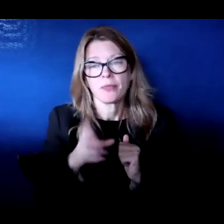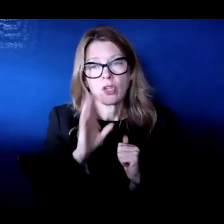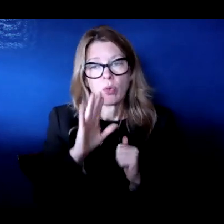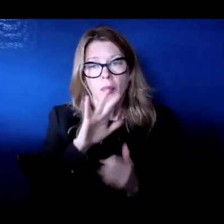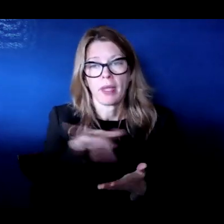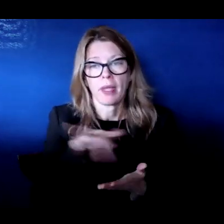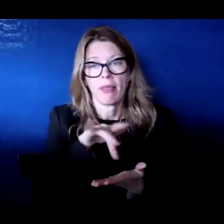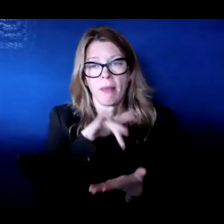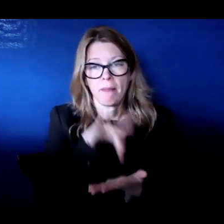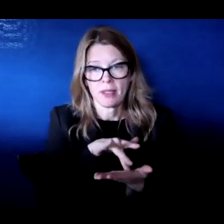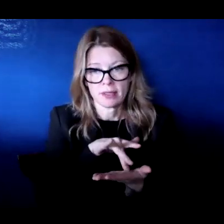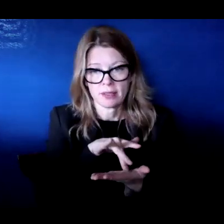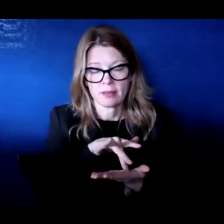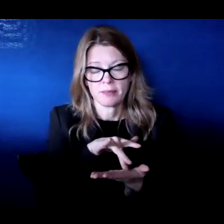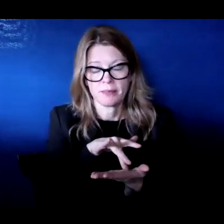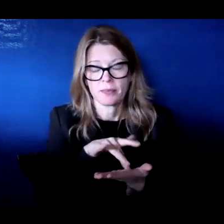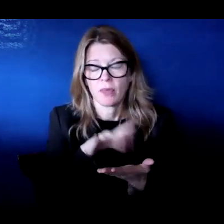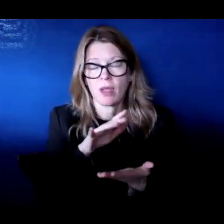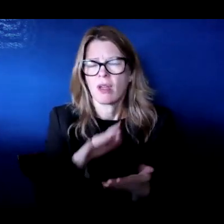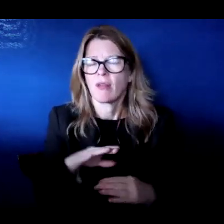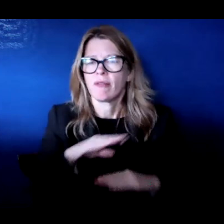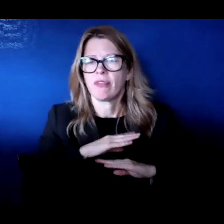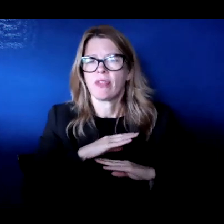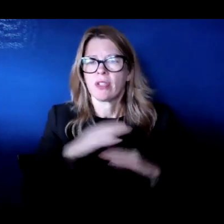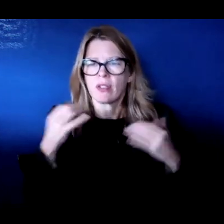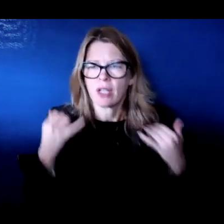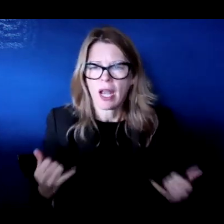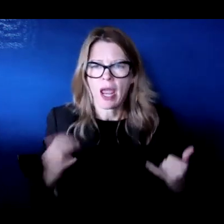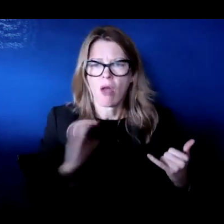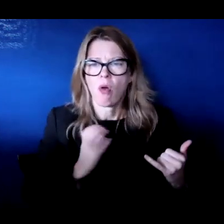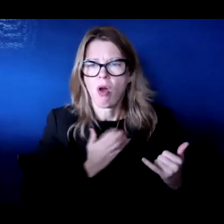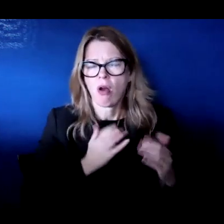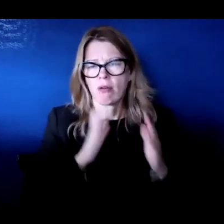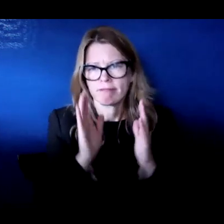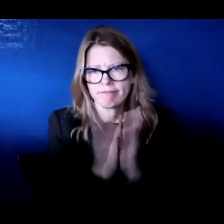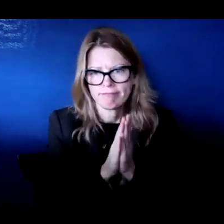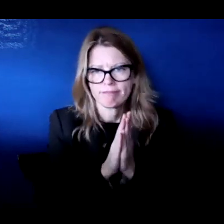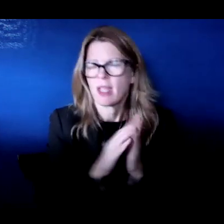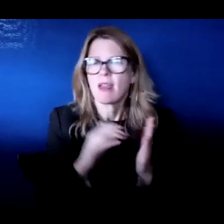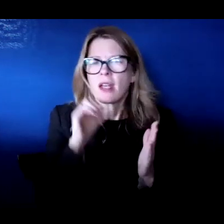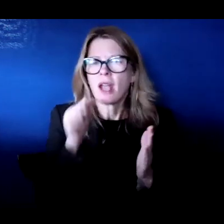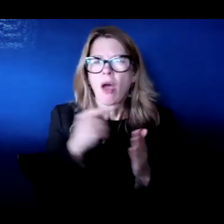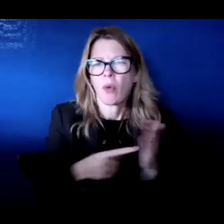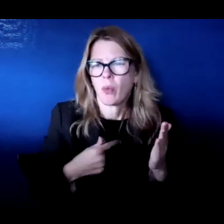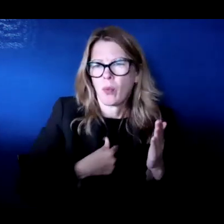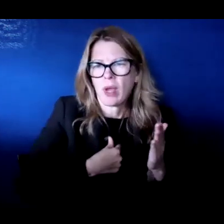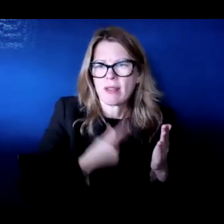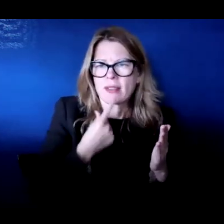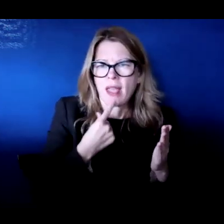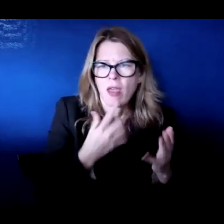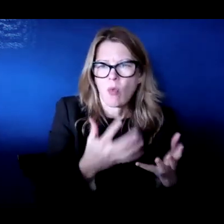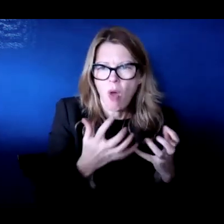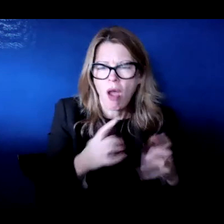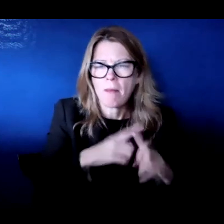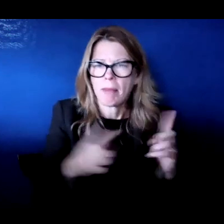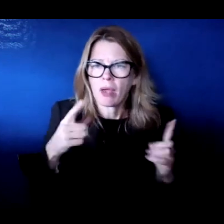them. Fulfill now, O Lord, our desires and petitions as may be best for us, granting us in this